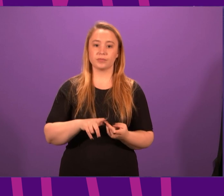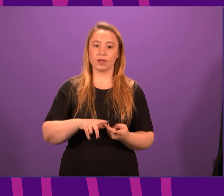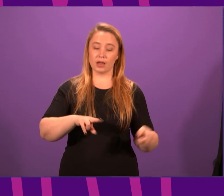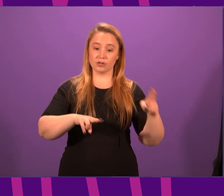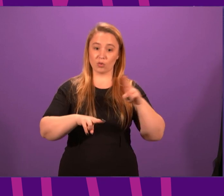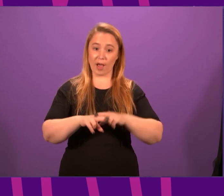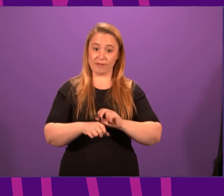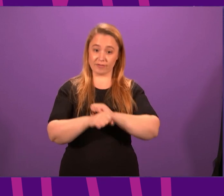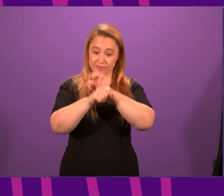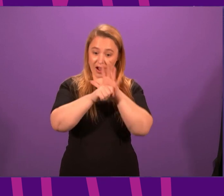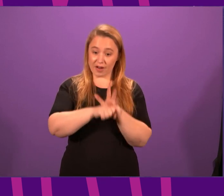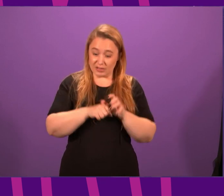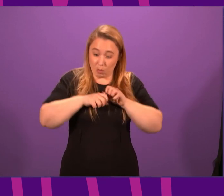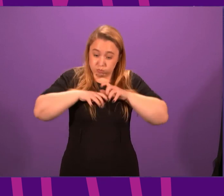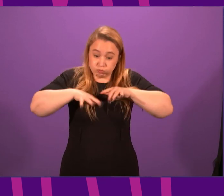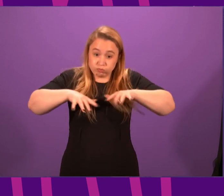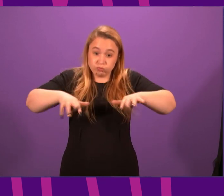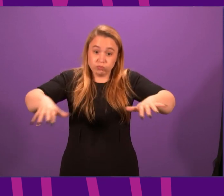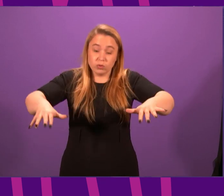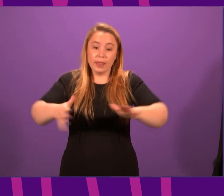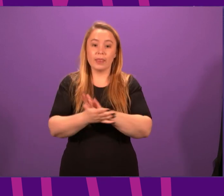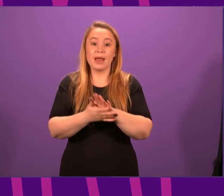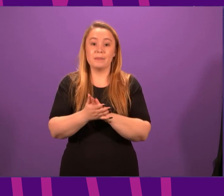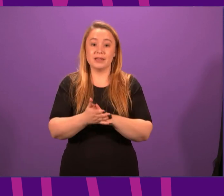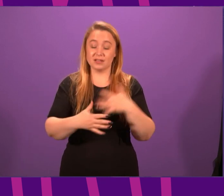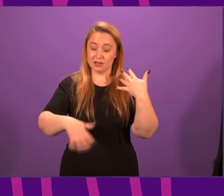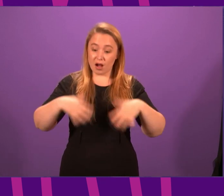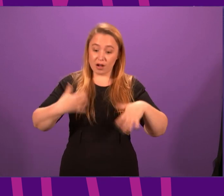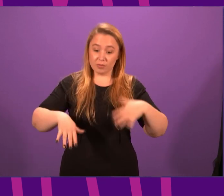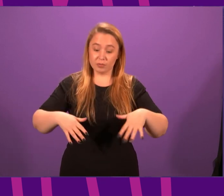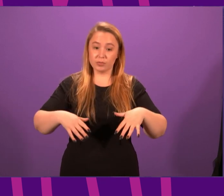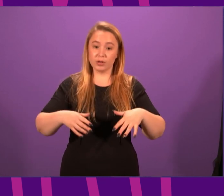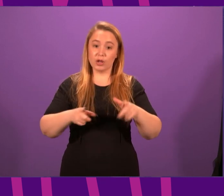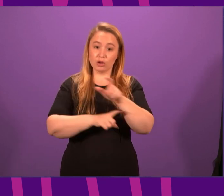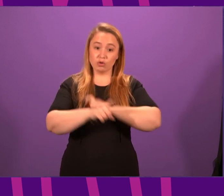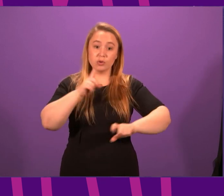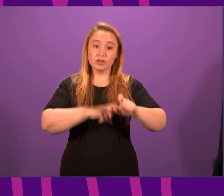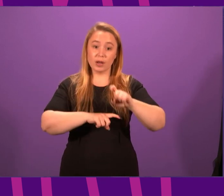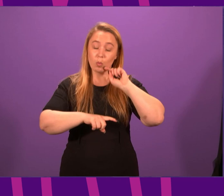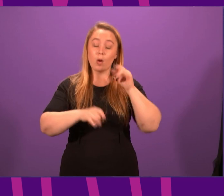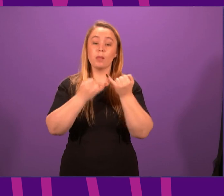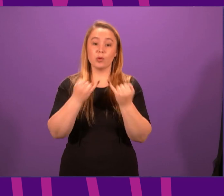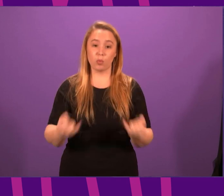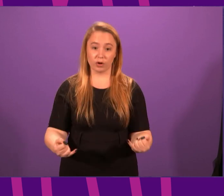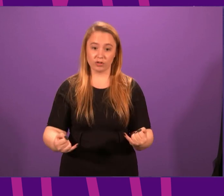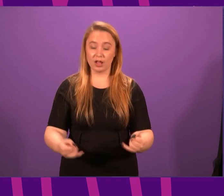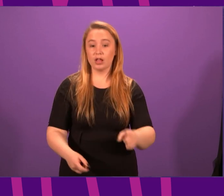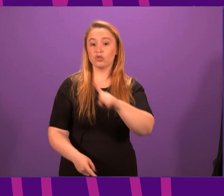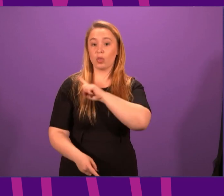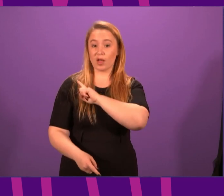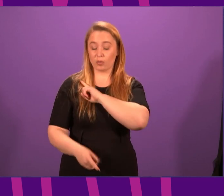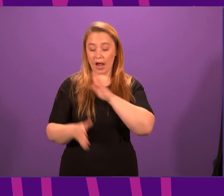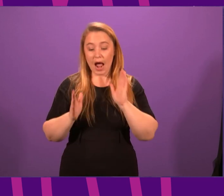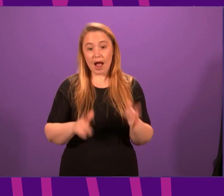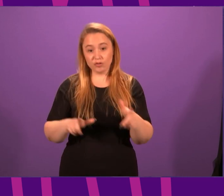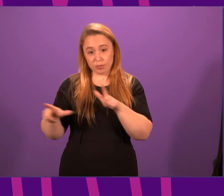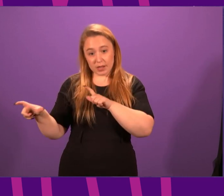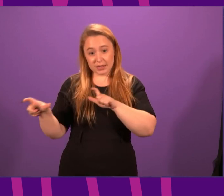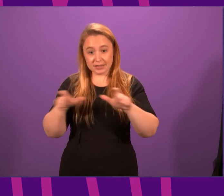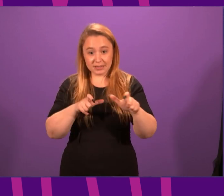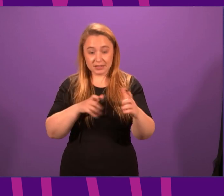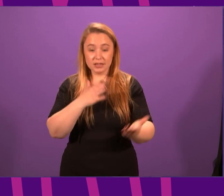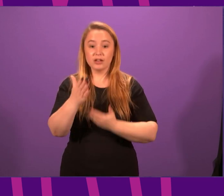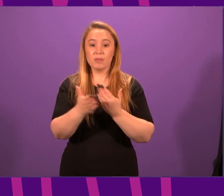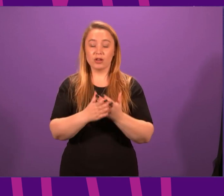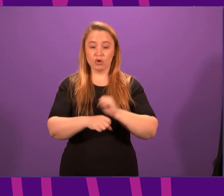out of control, all of the other harms will be exacerbated. So that's why everything we do must be consistent with suppressing